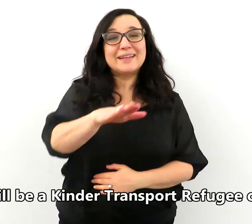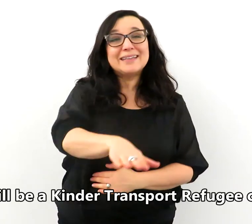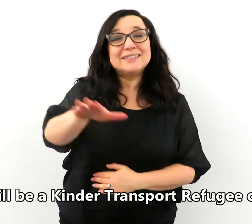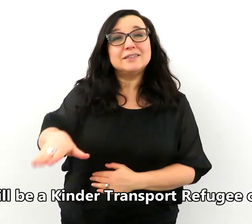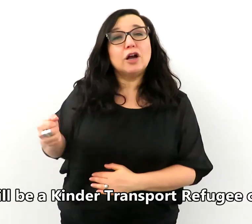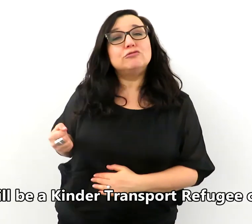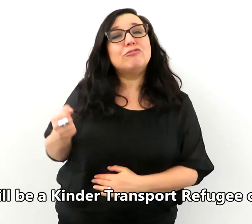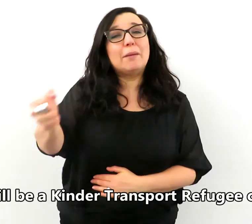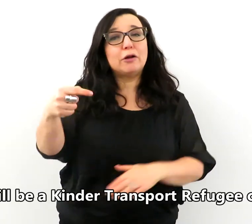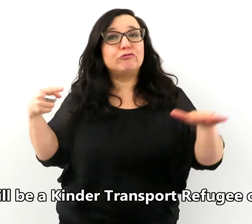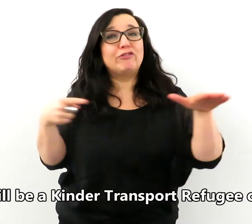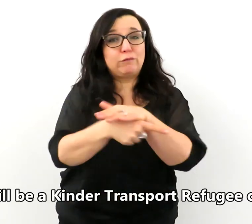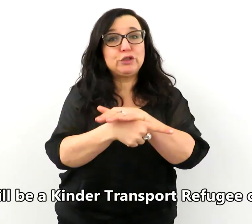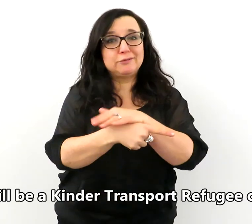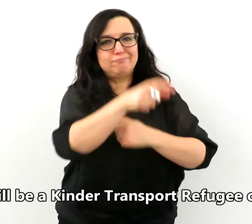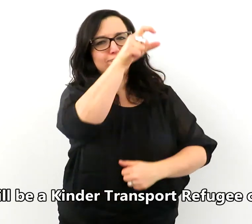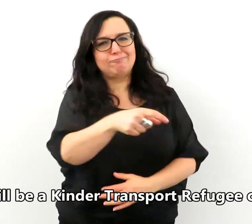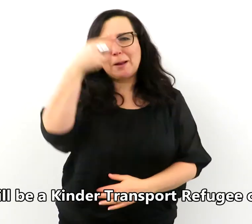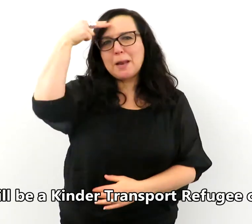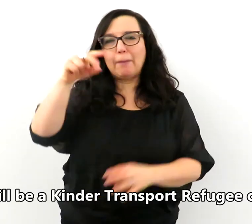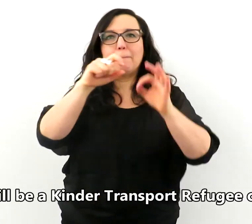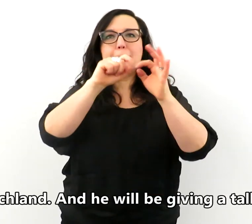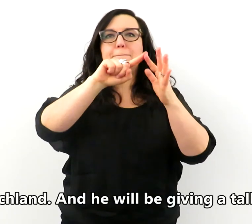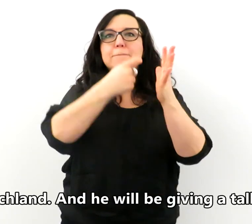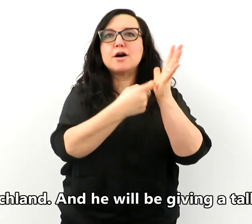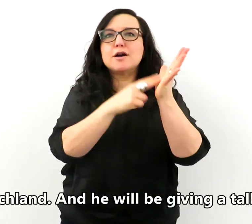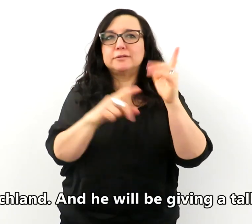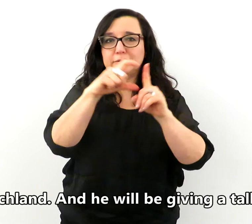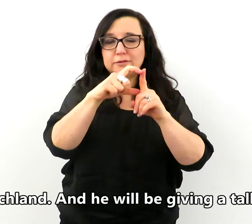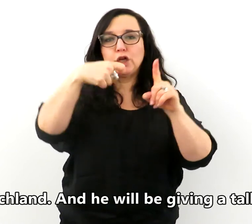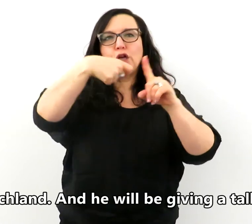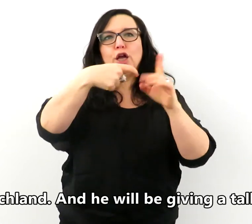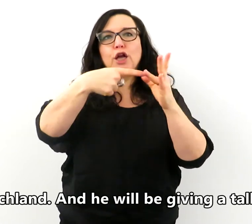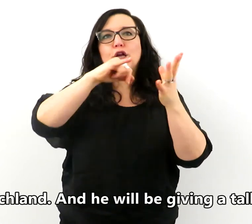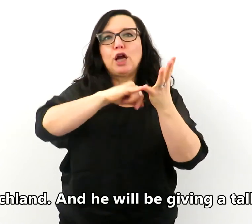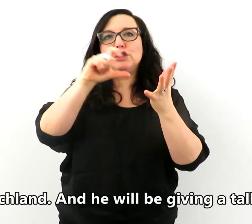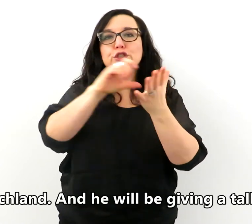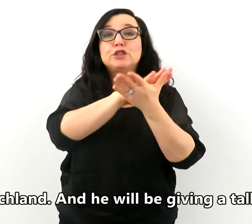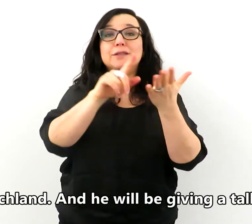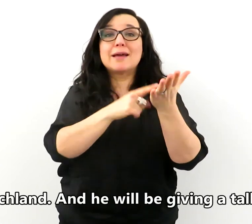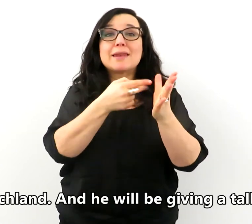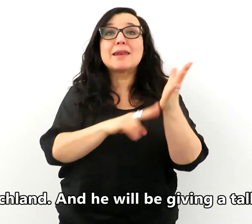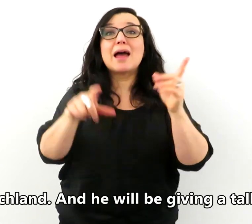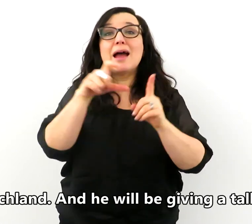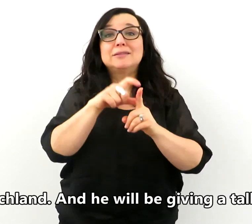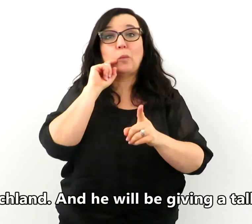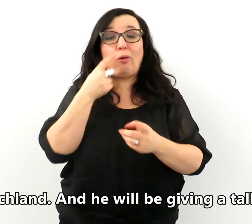there will be a kinder transport refugee called burnt kosh land and he will be giving